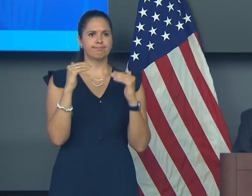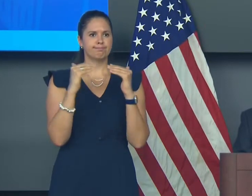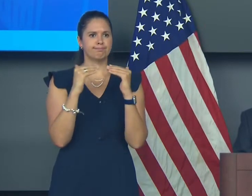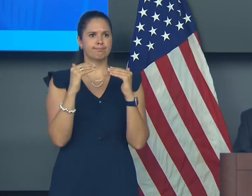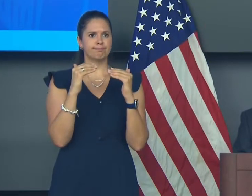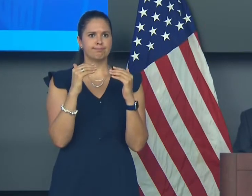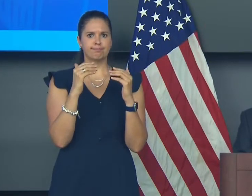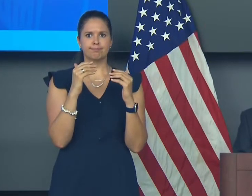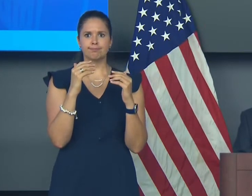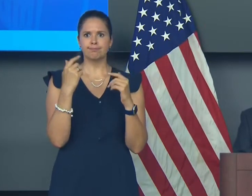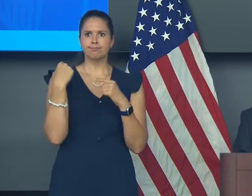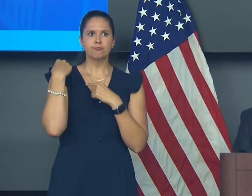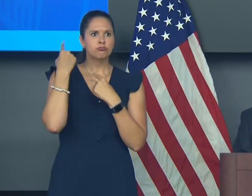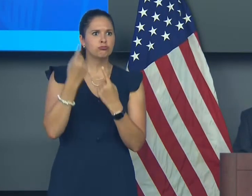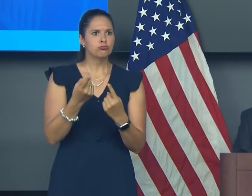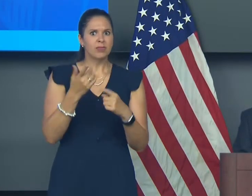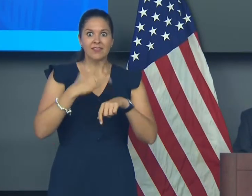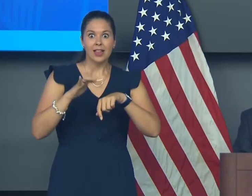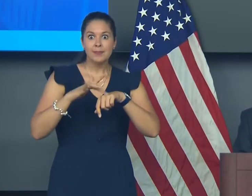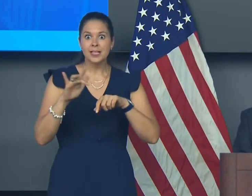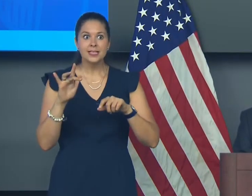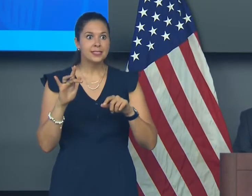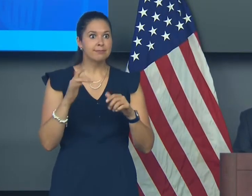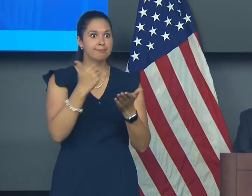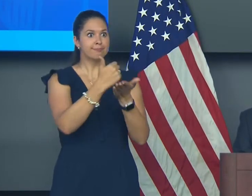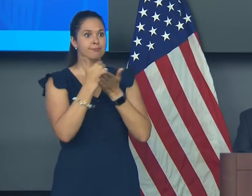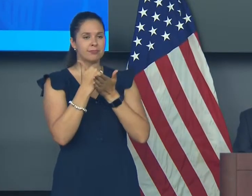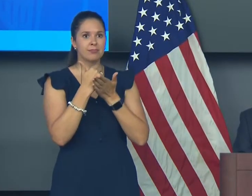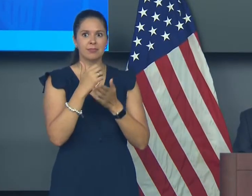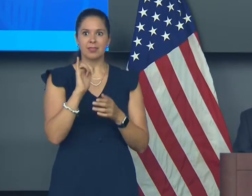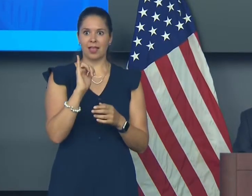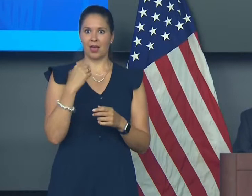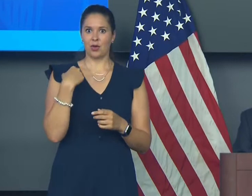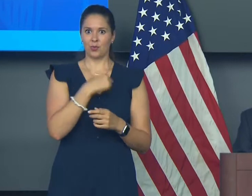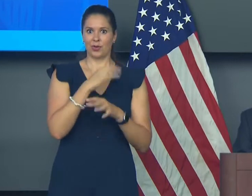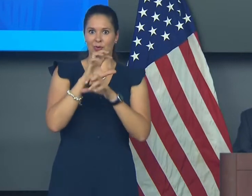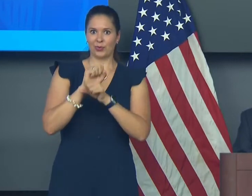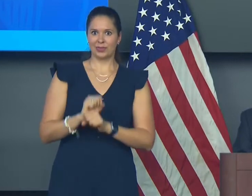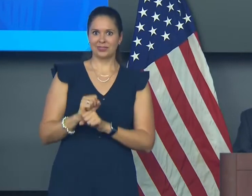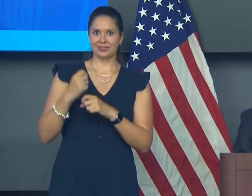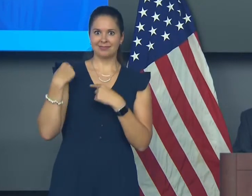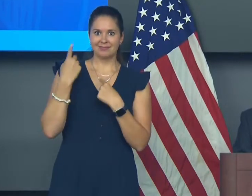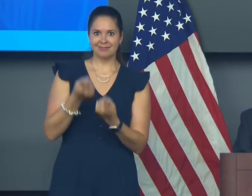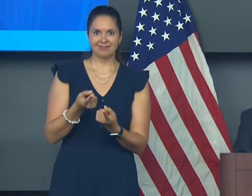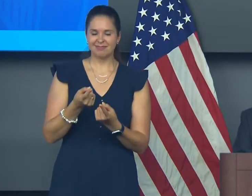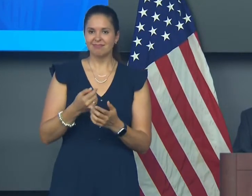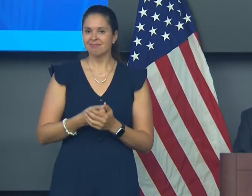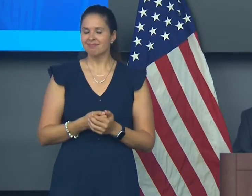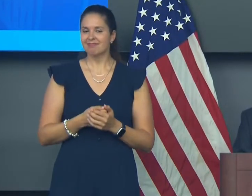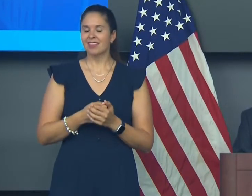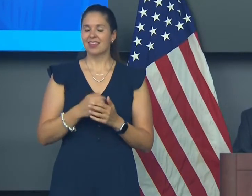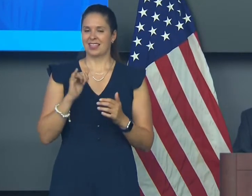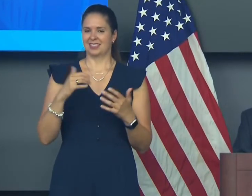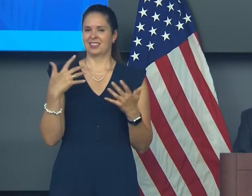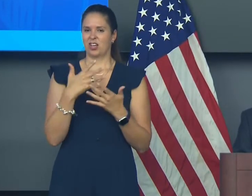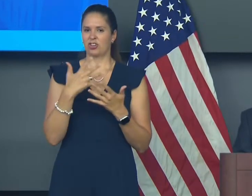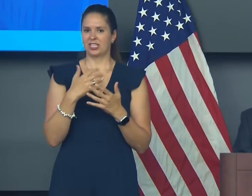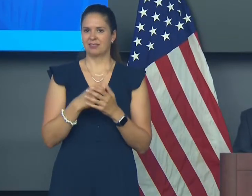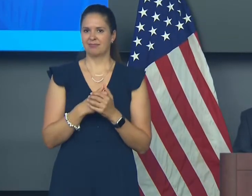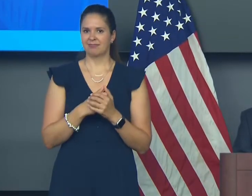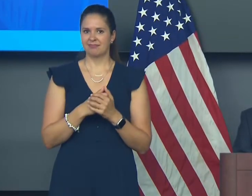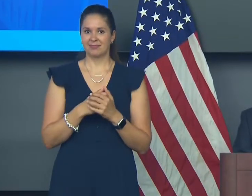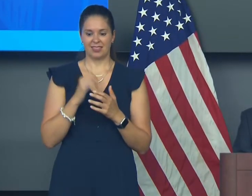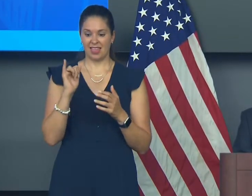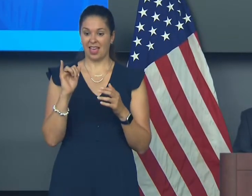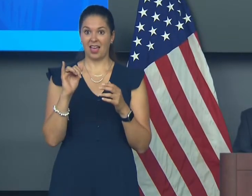immediately availability of it that we have grown accustomed to in this country. And that really is scary. And to connect the dots